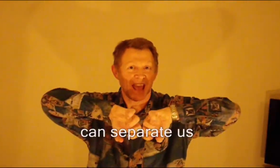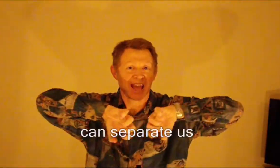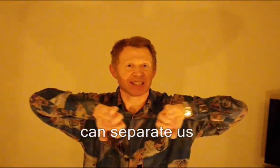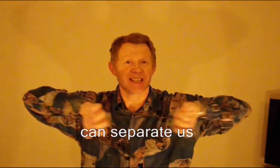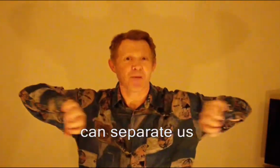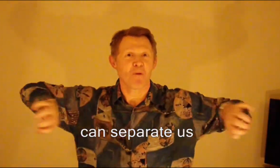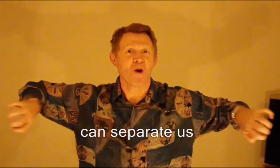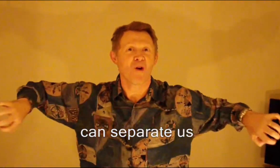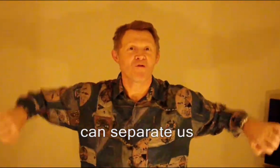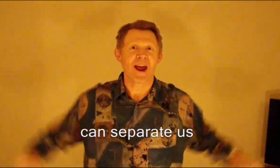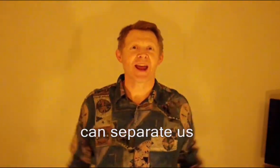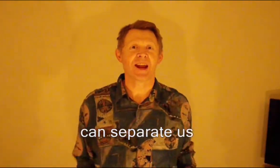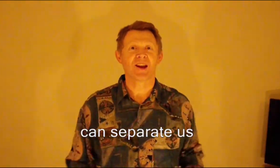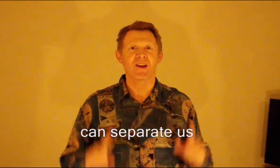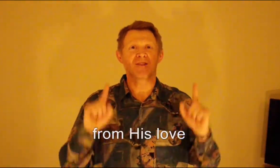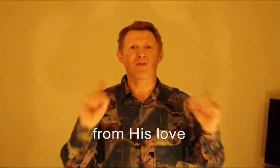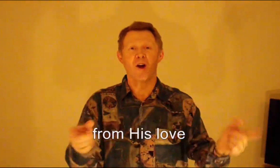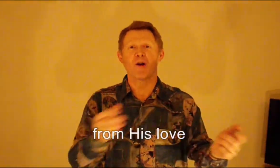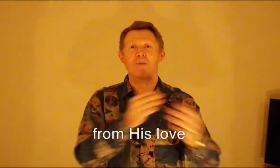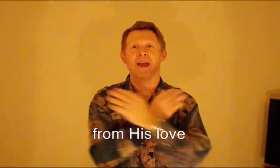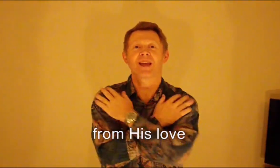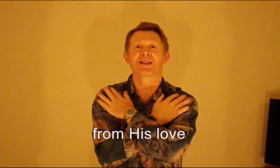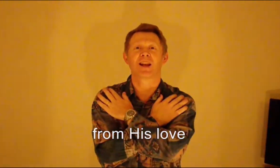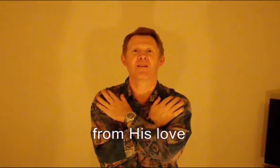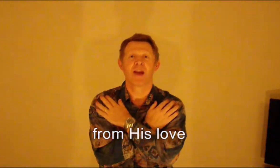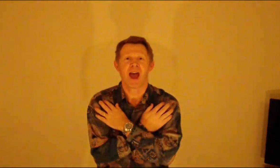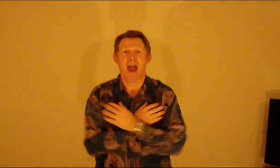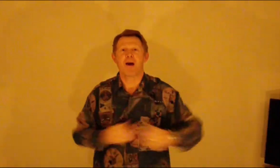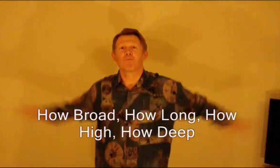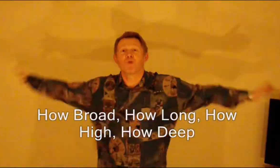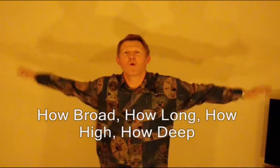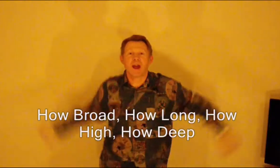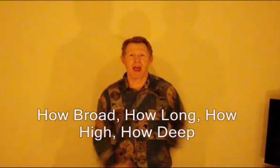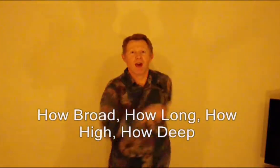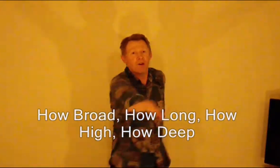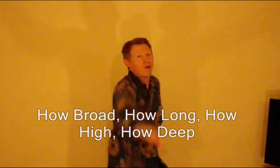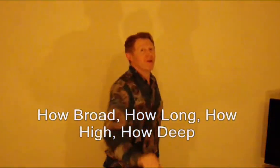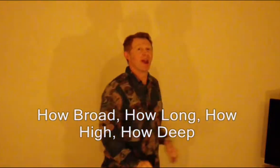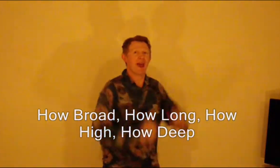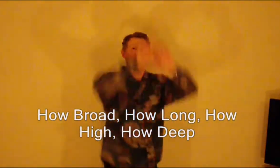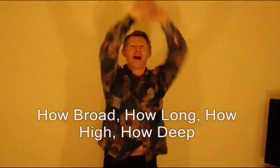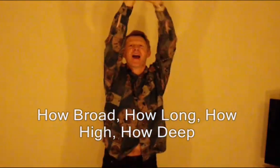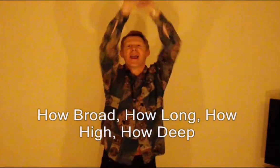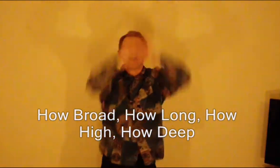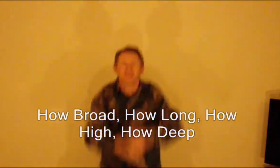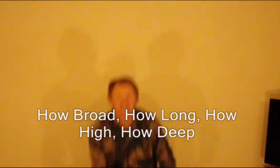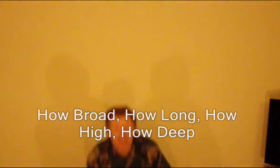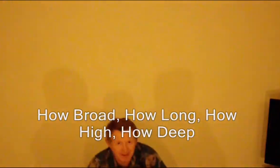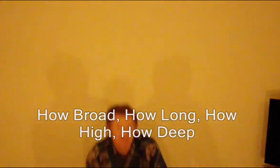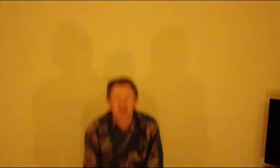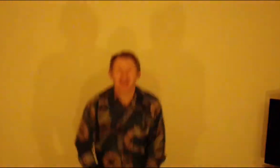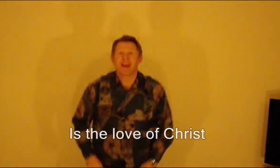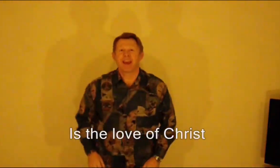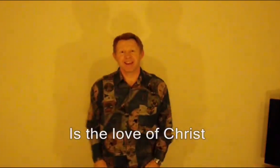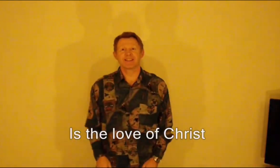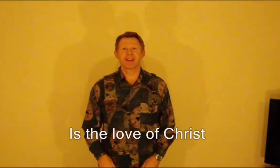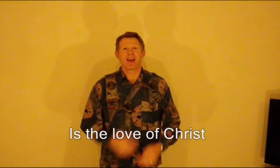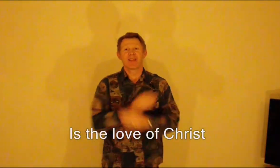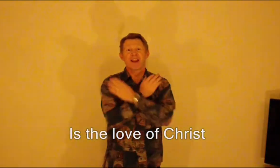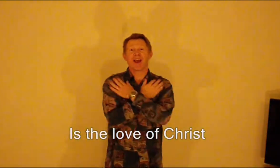can separate us from His love. How broad, how long, how high, how deep is the